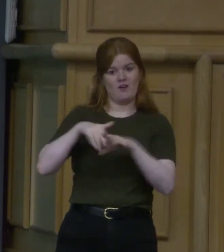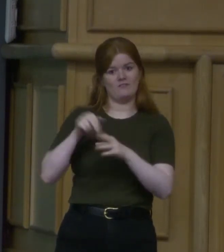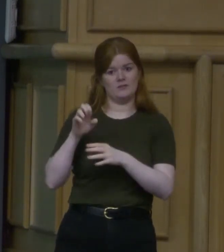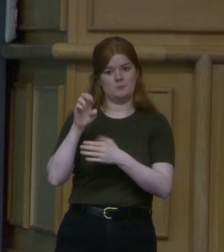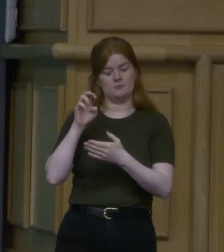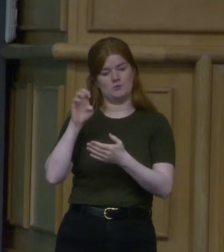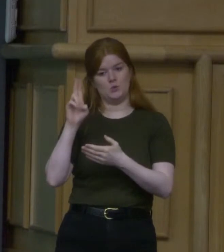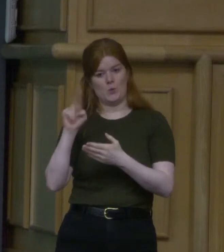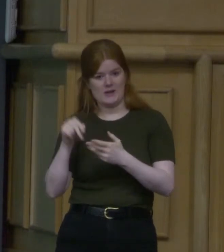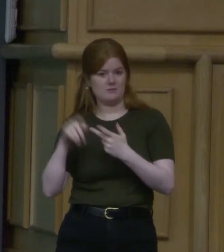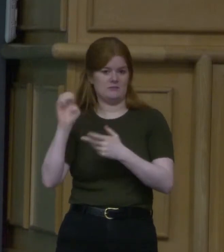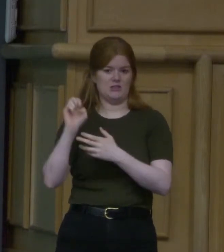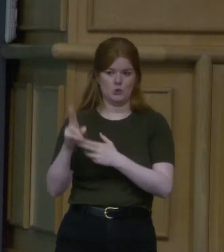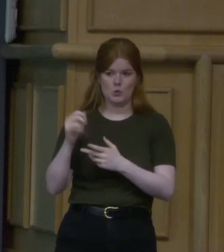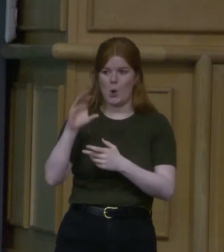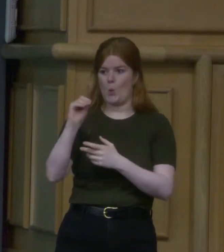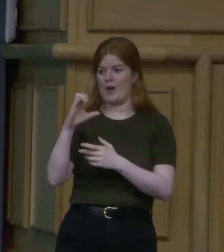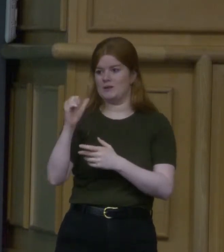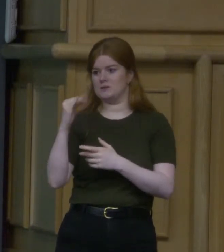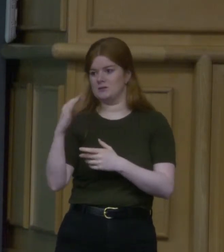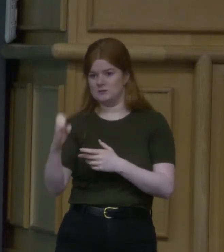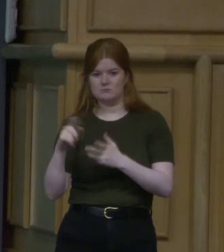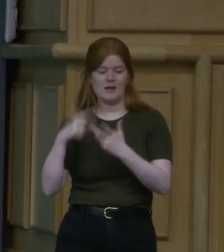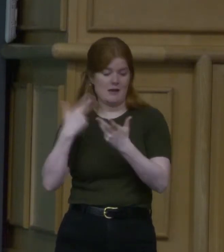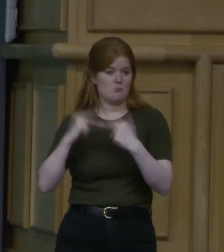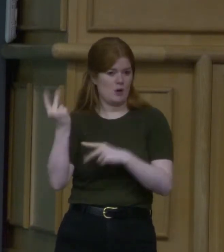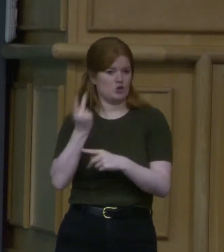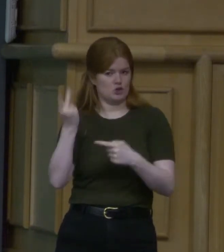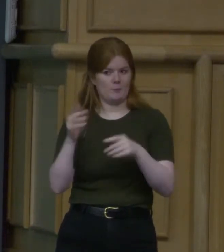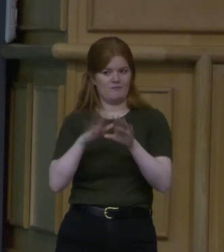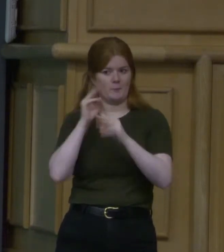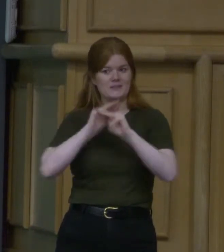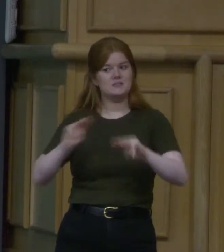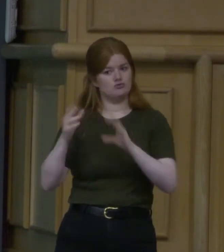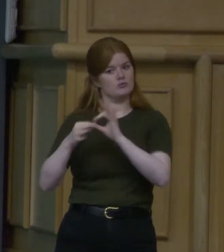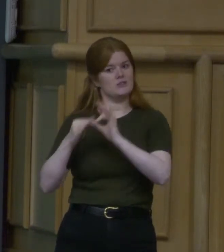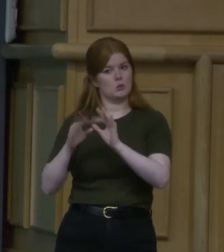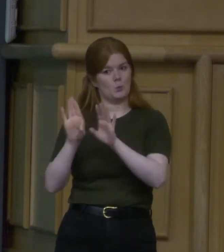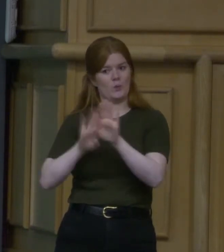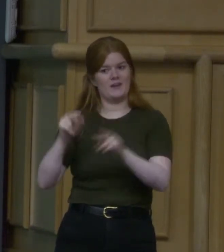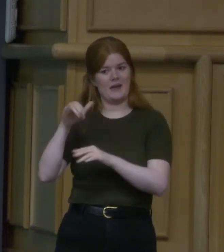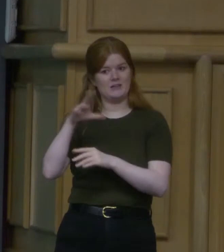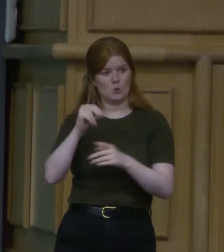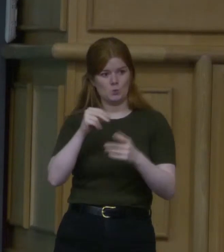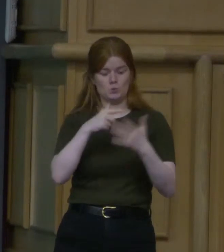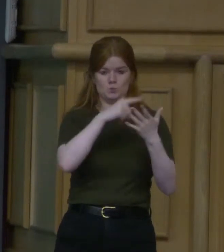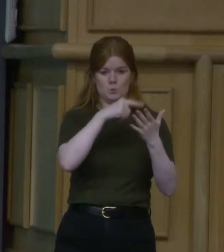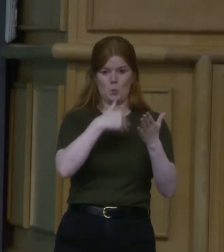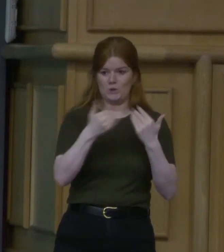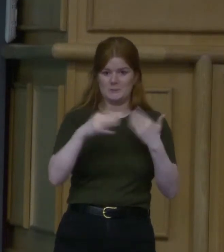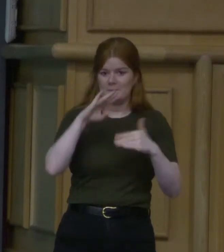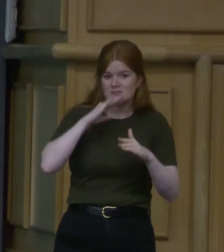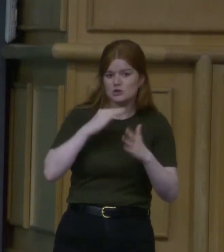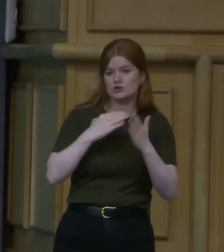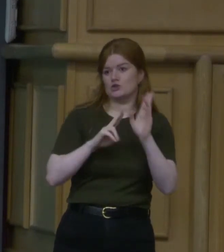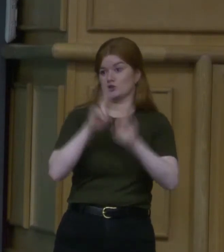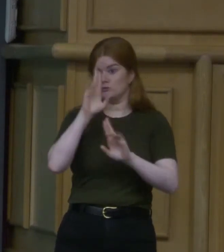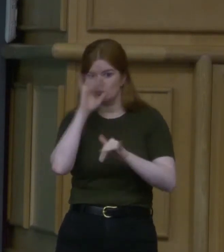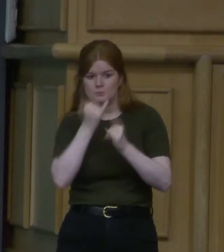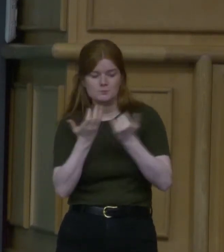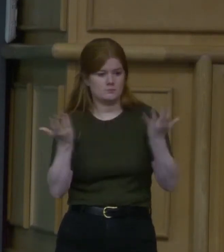the European Union, the OSCE, and our Partnership for Peace relationship with NATO does or should